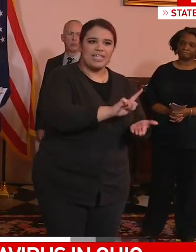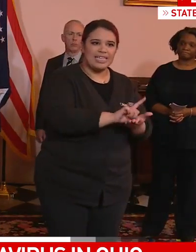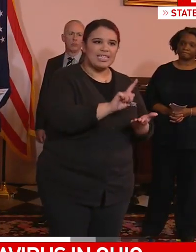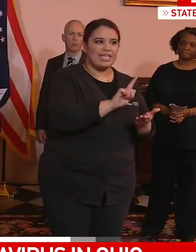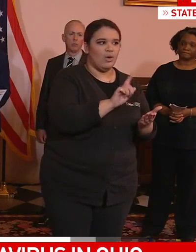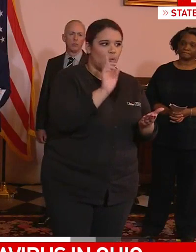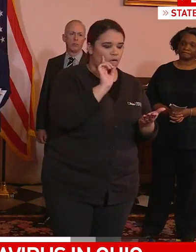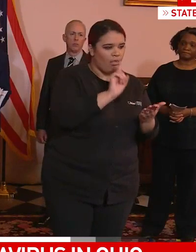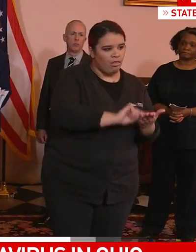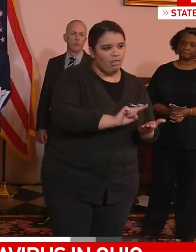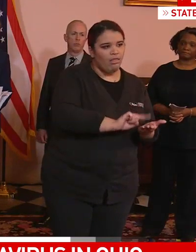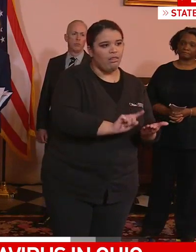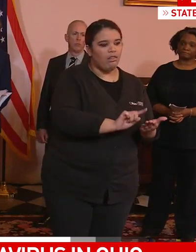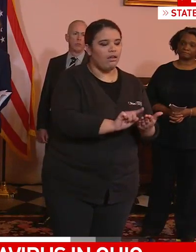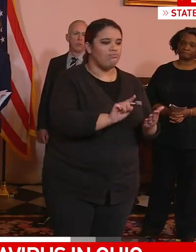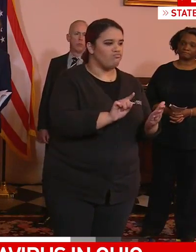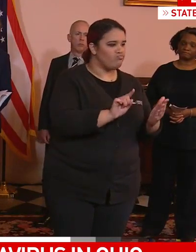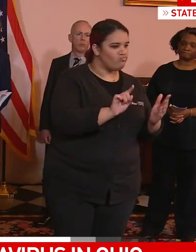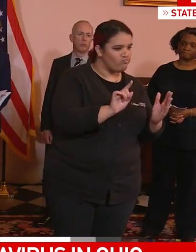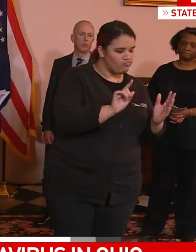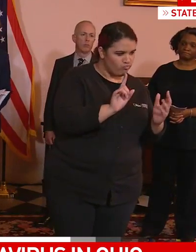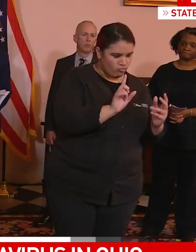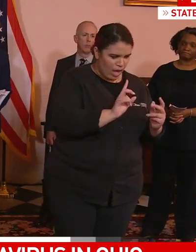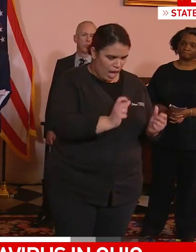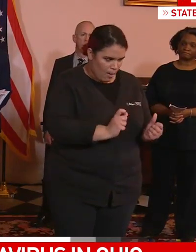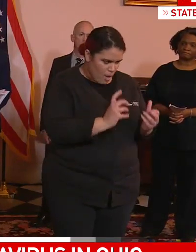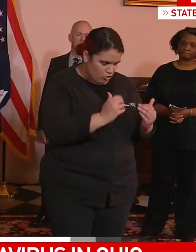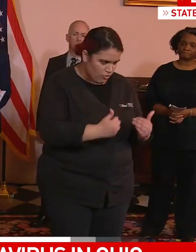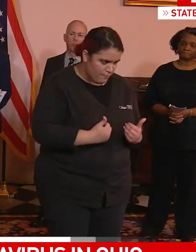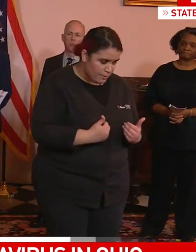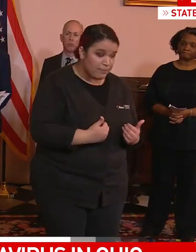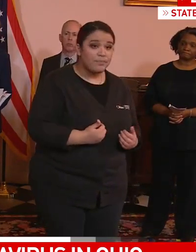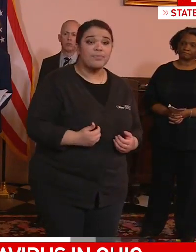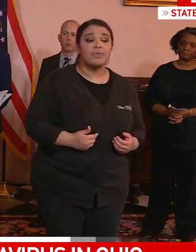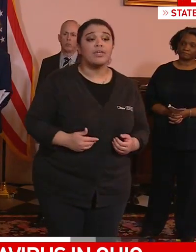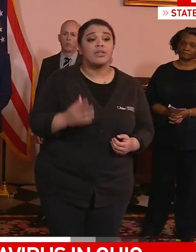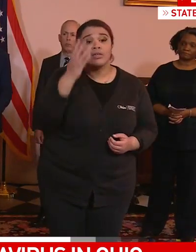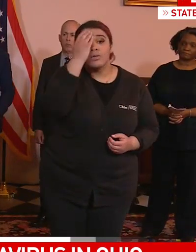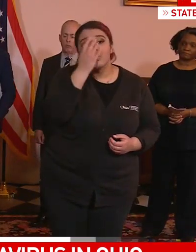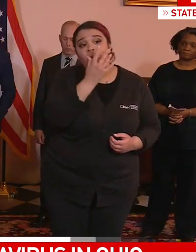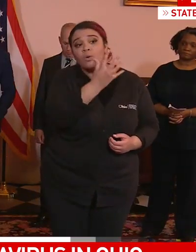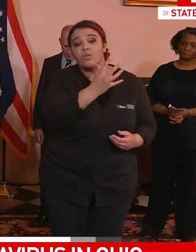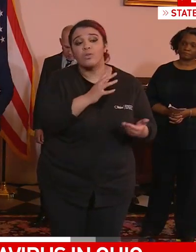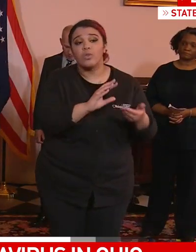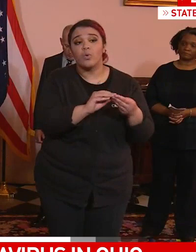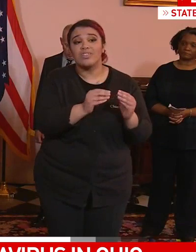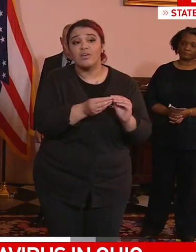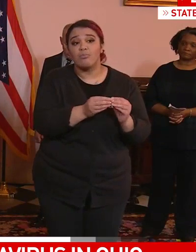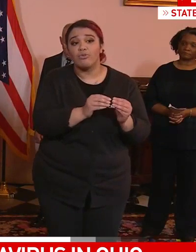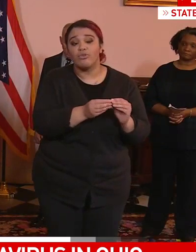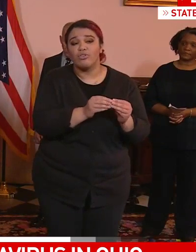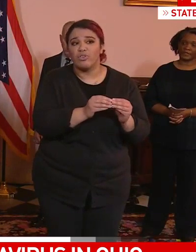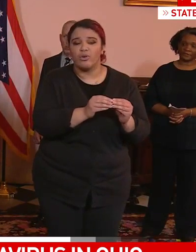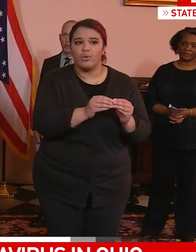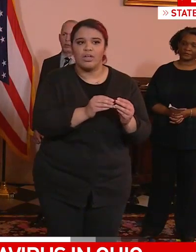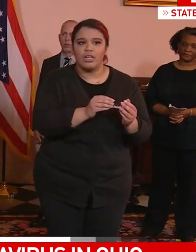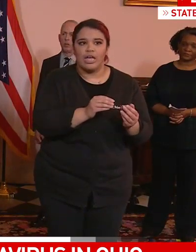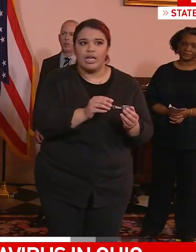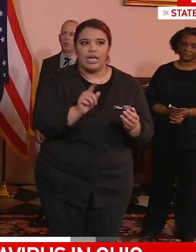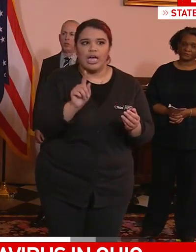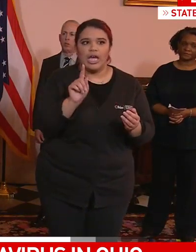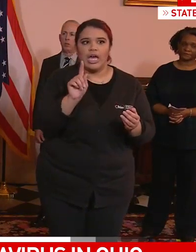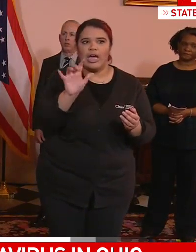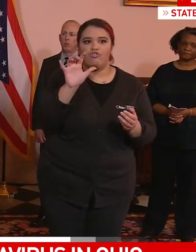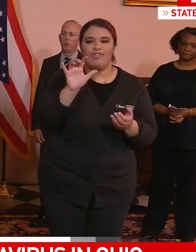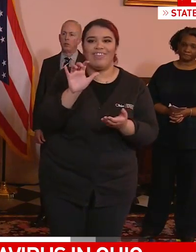well. I want to say on those numbers, Laura, they were in the hundreds of thousands,